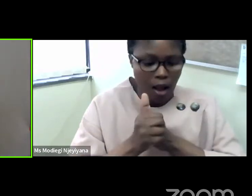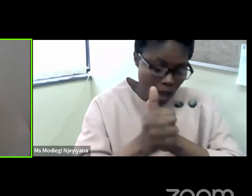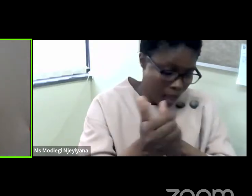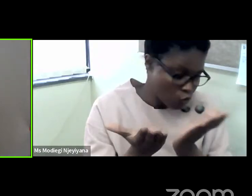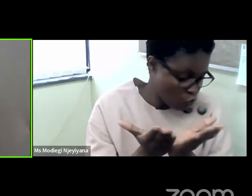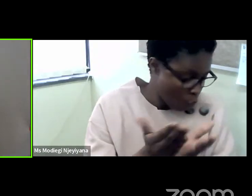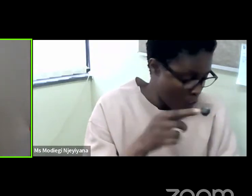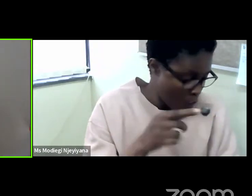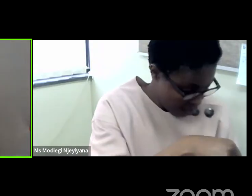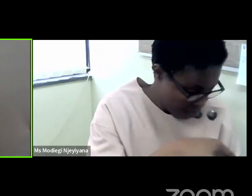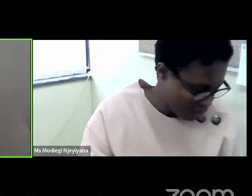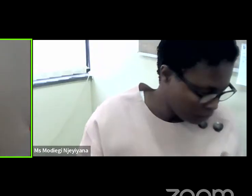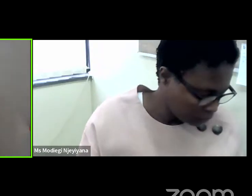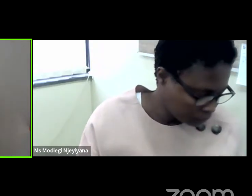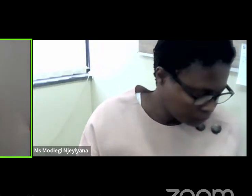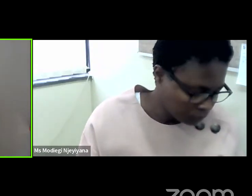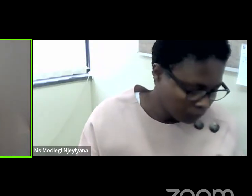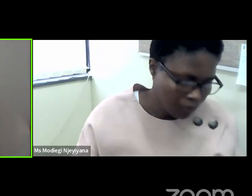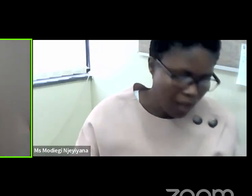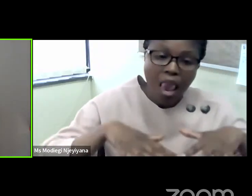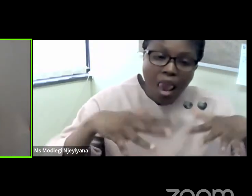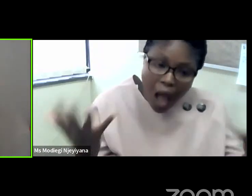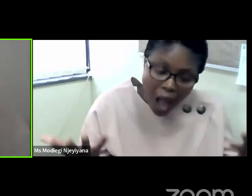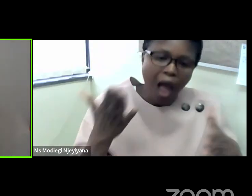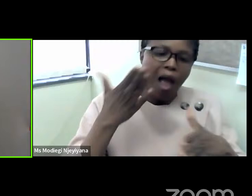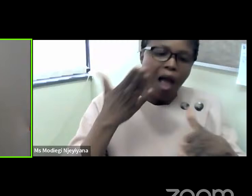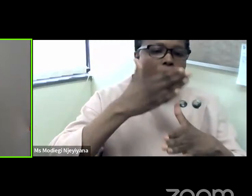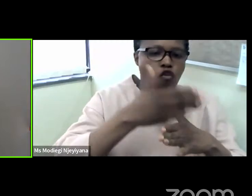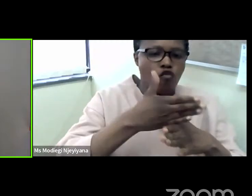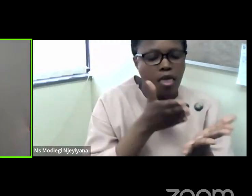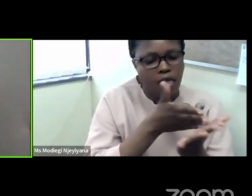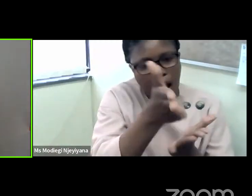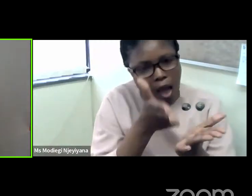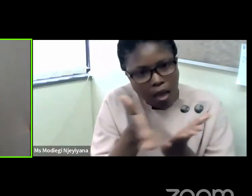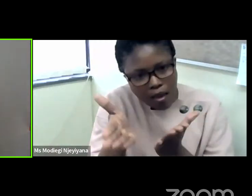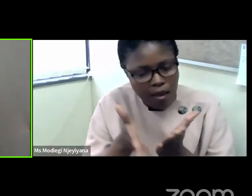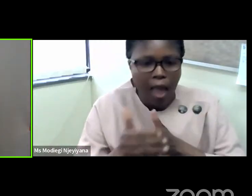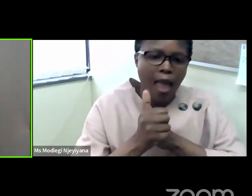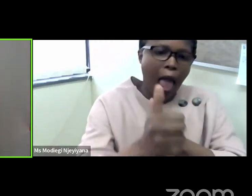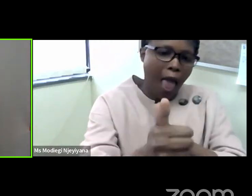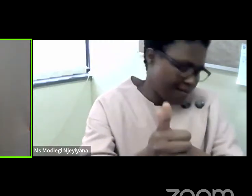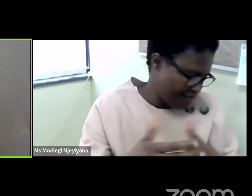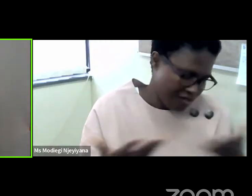There's also very limited career guidance from the schools to a deaf learner,